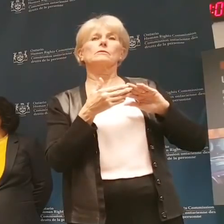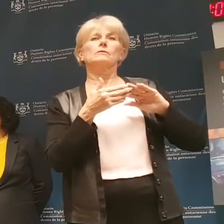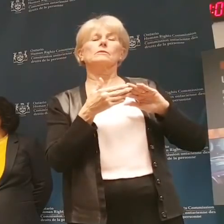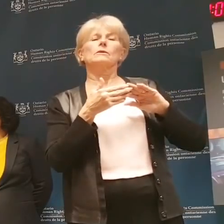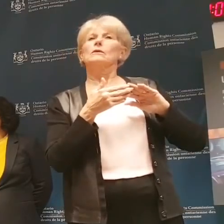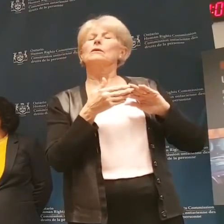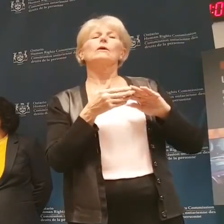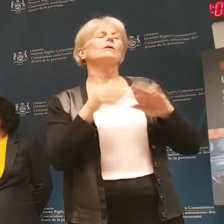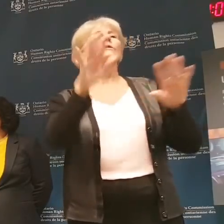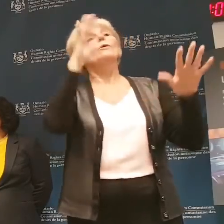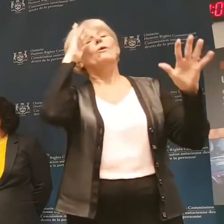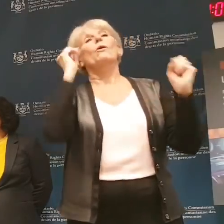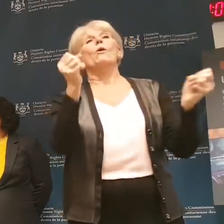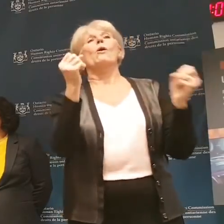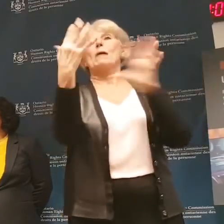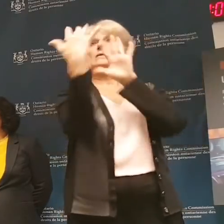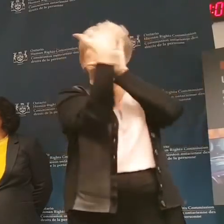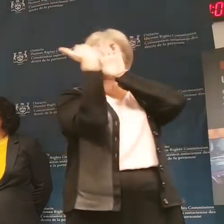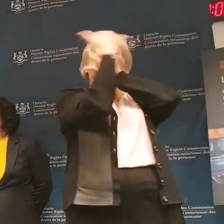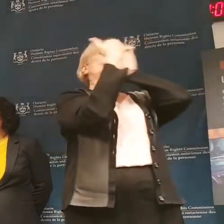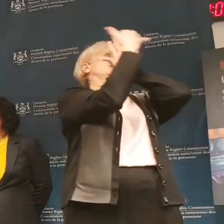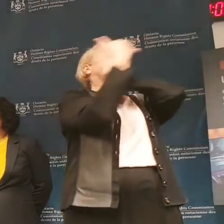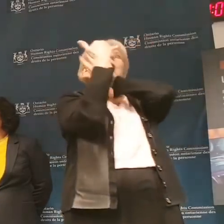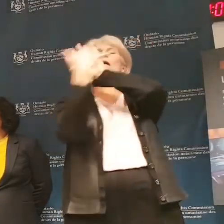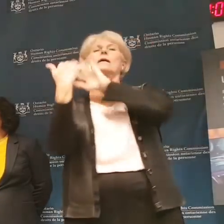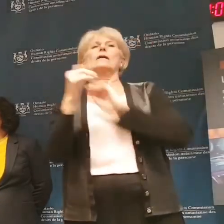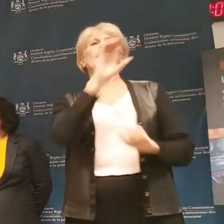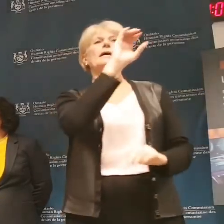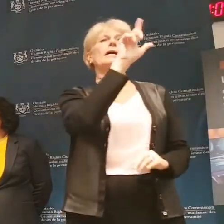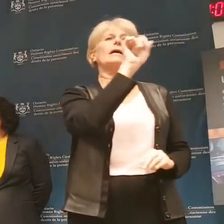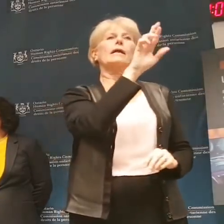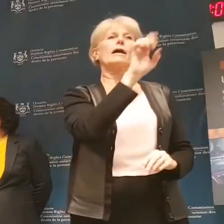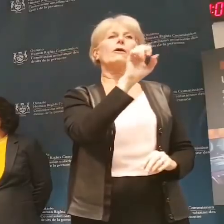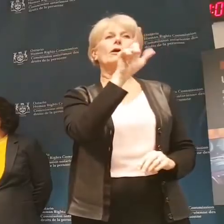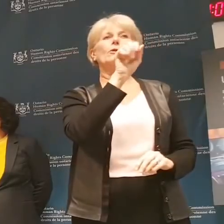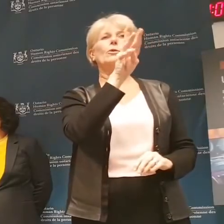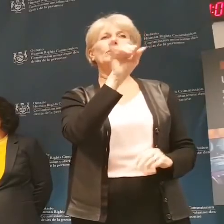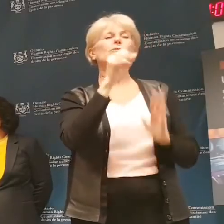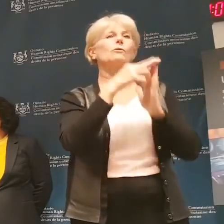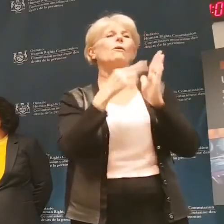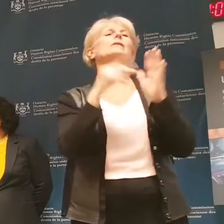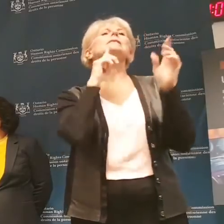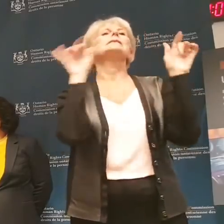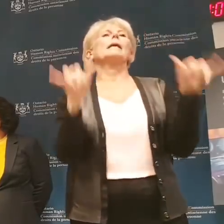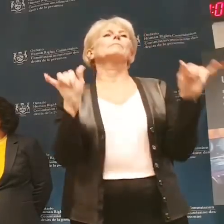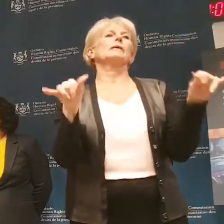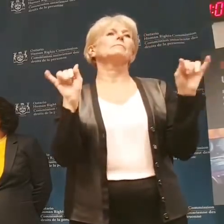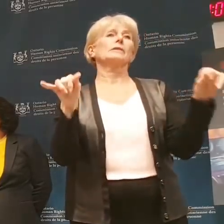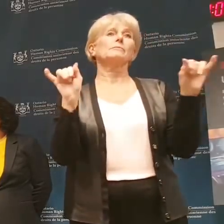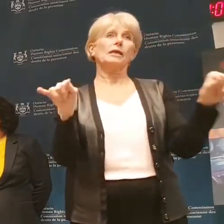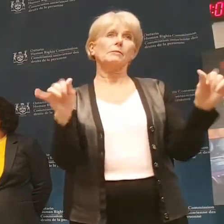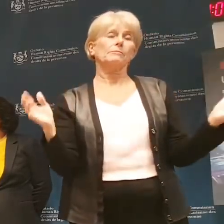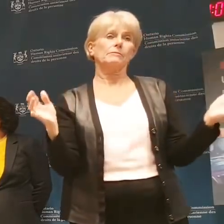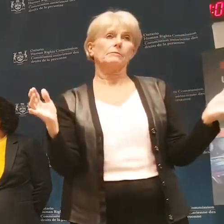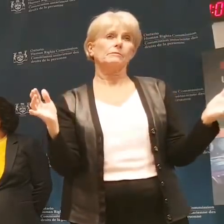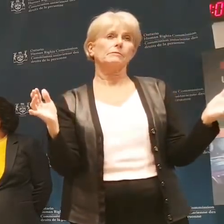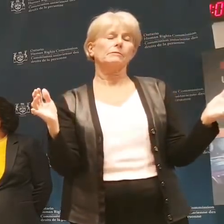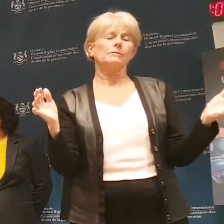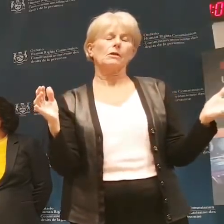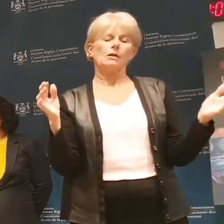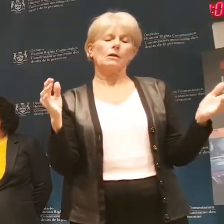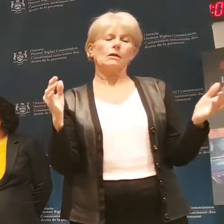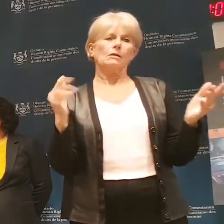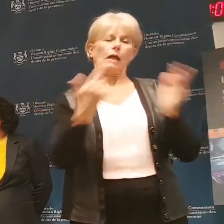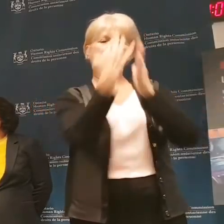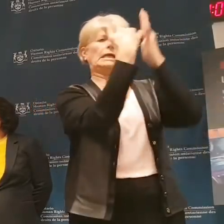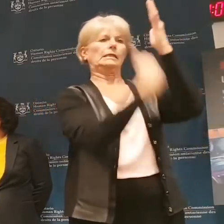there are lots of studies on us. If you went back to the Claire Lewis report in 1989, same old, same old. There's a long list